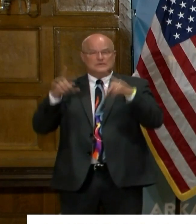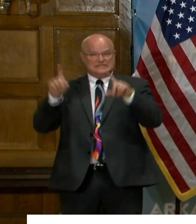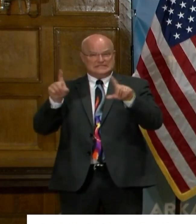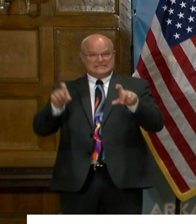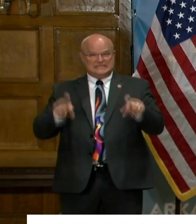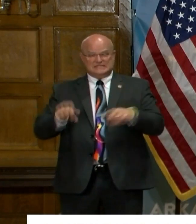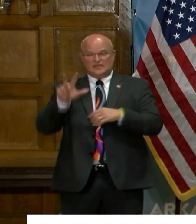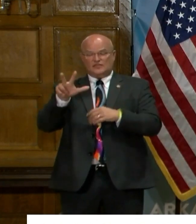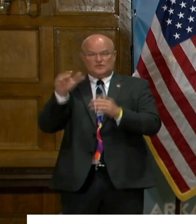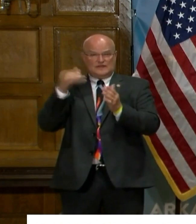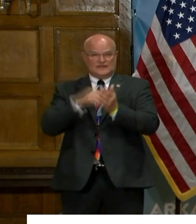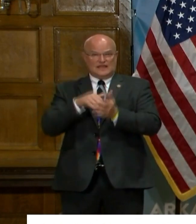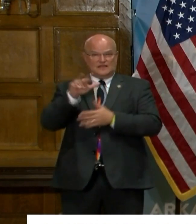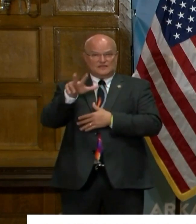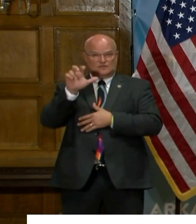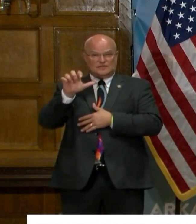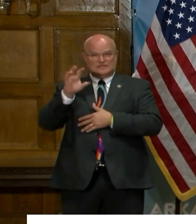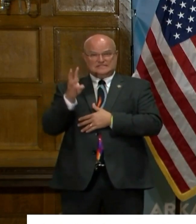tested